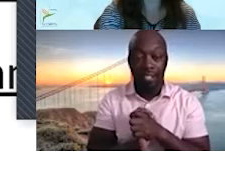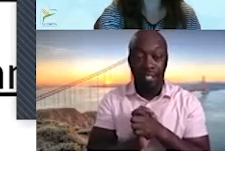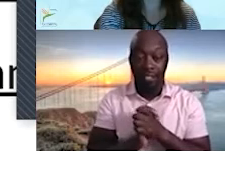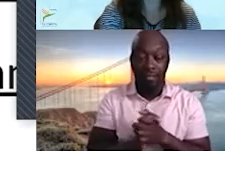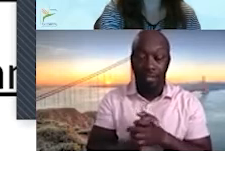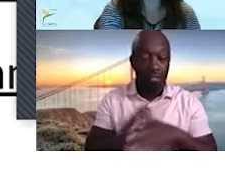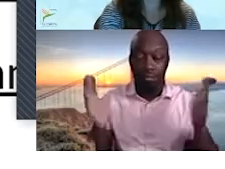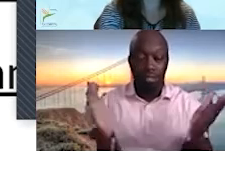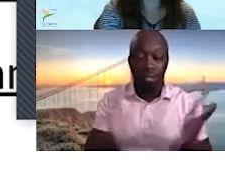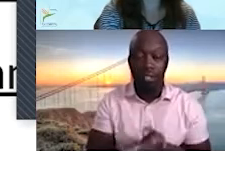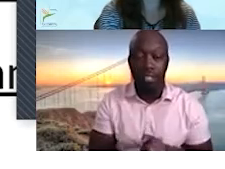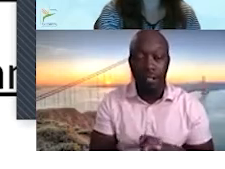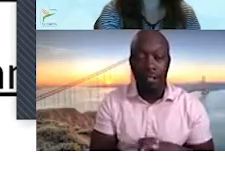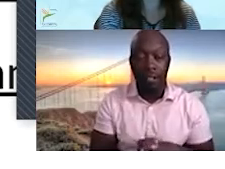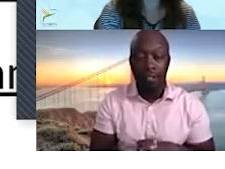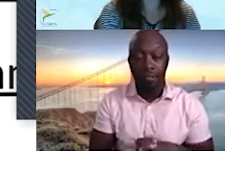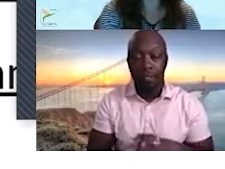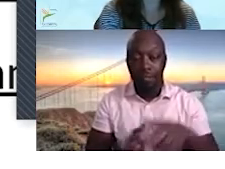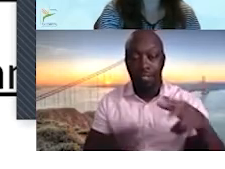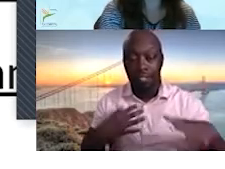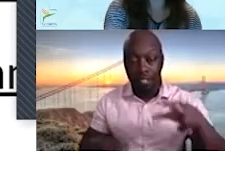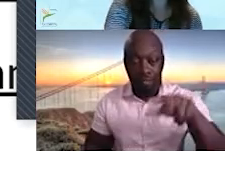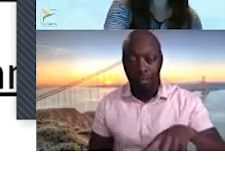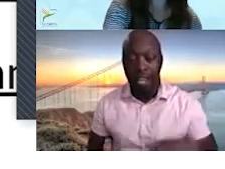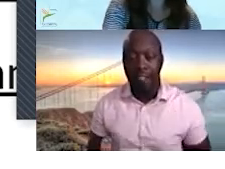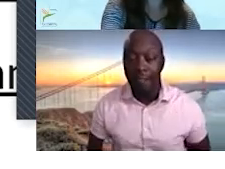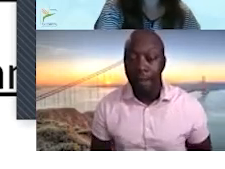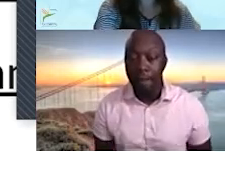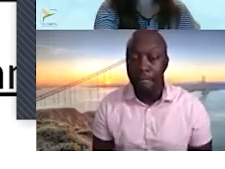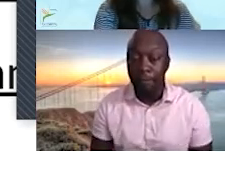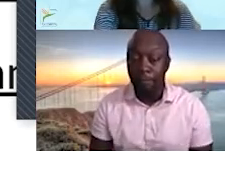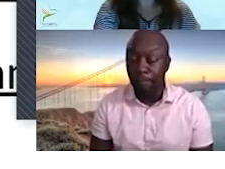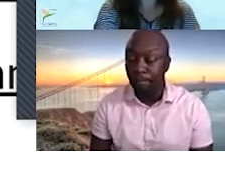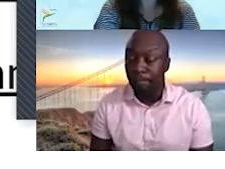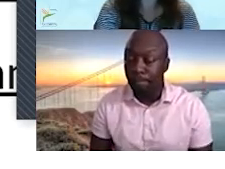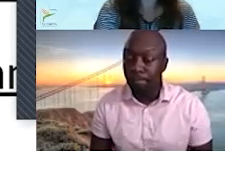fine. 3 months too early for bath.